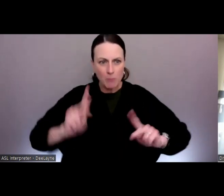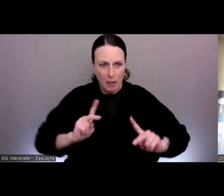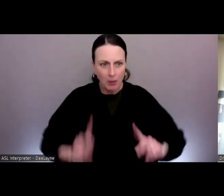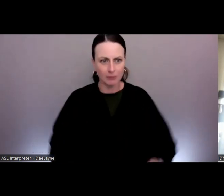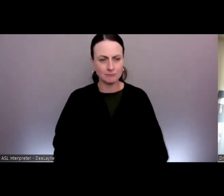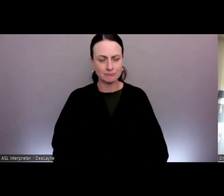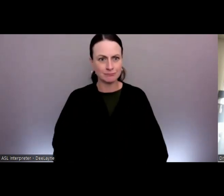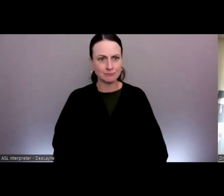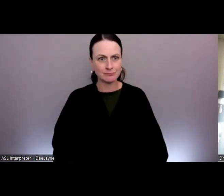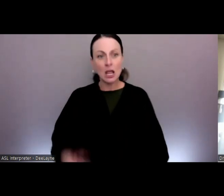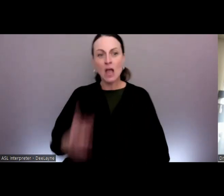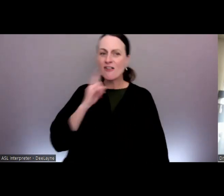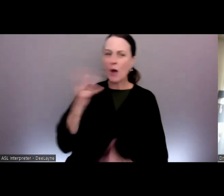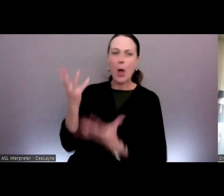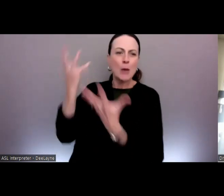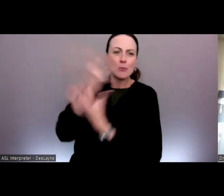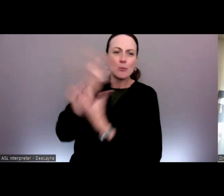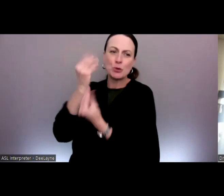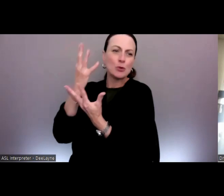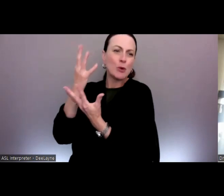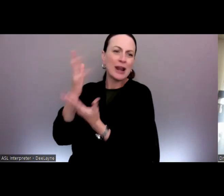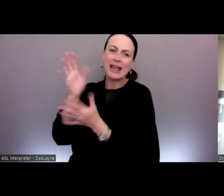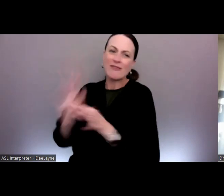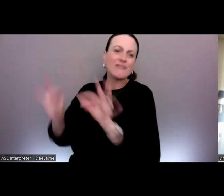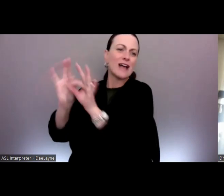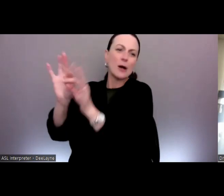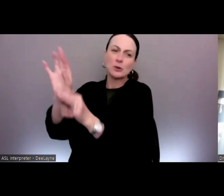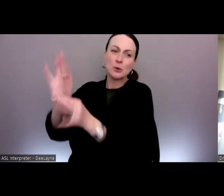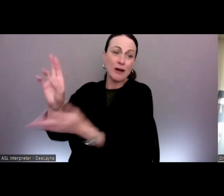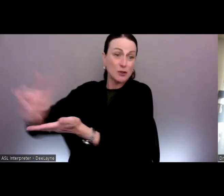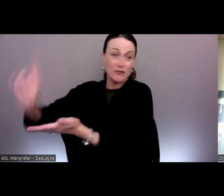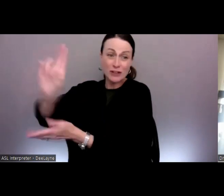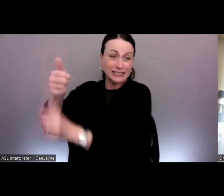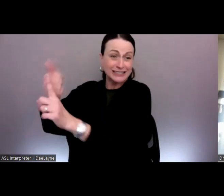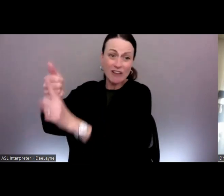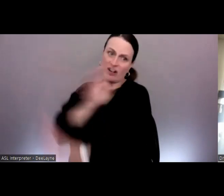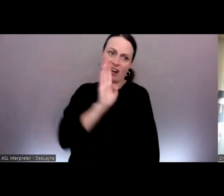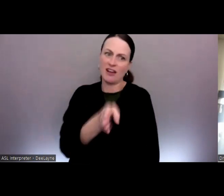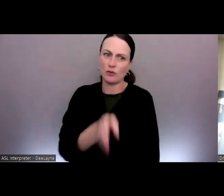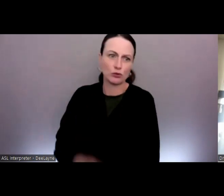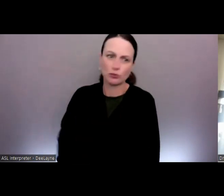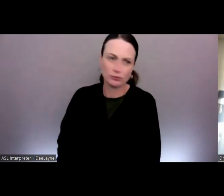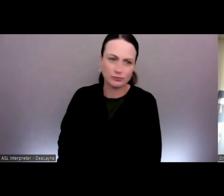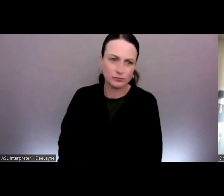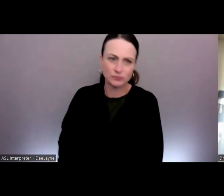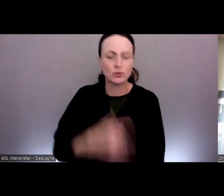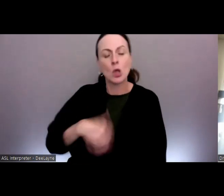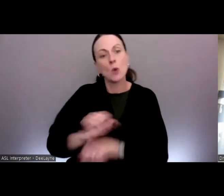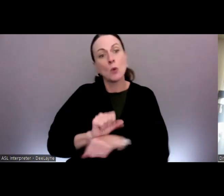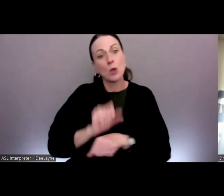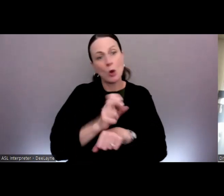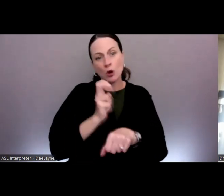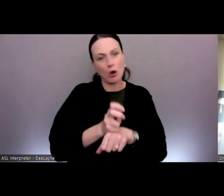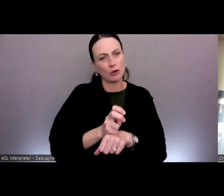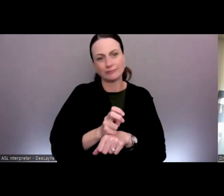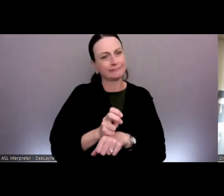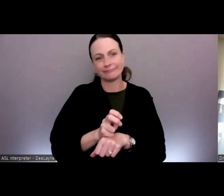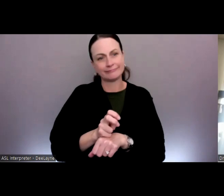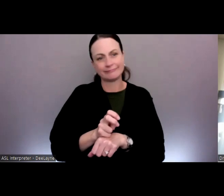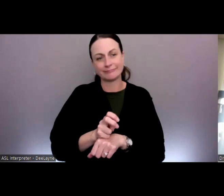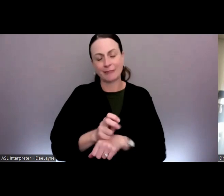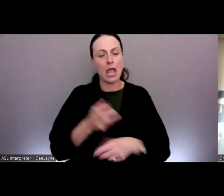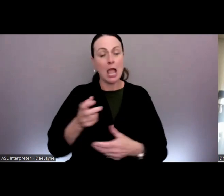the beauty or value of the institutions in and of themselves. We work hard, not because the